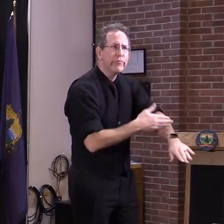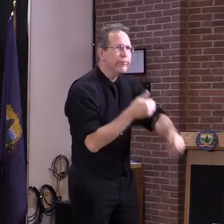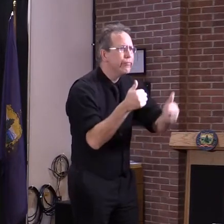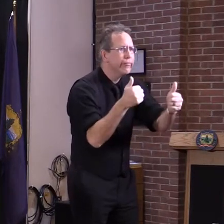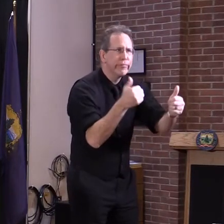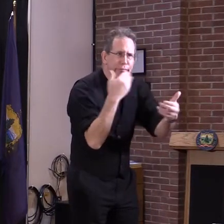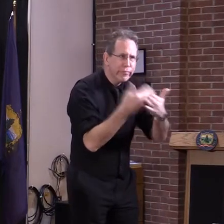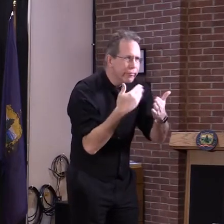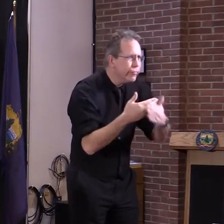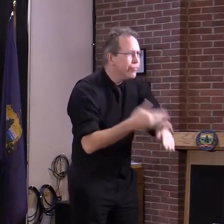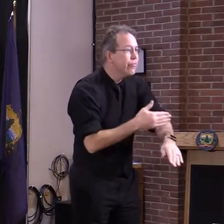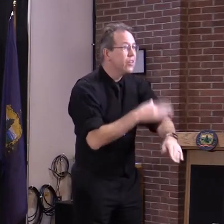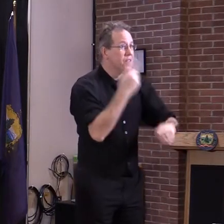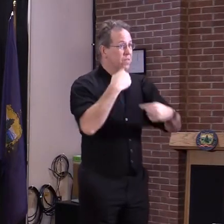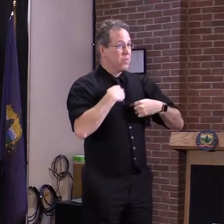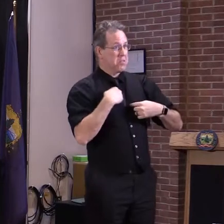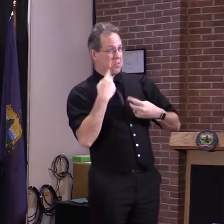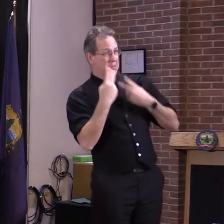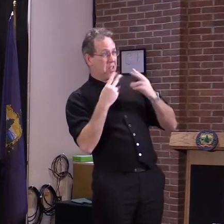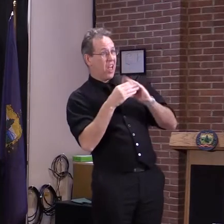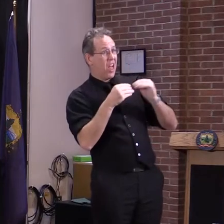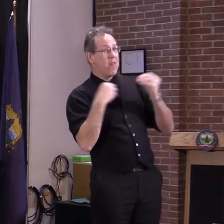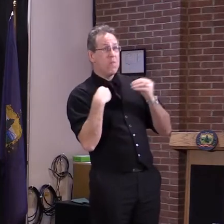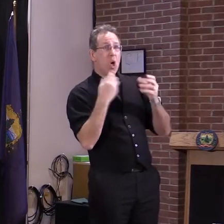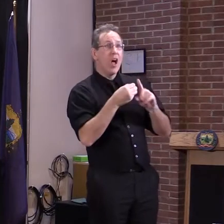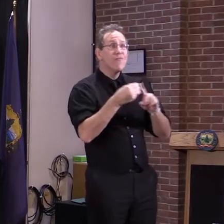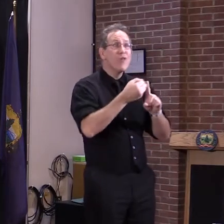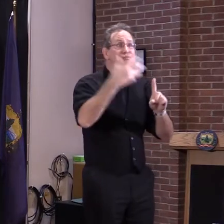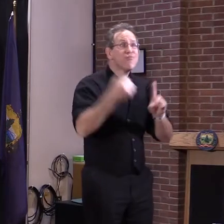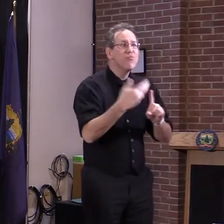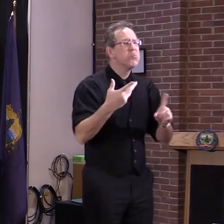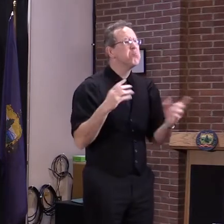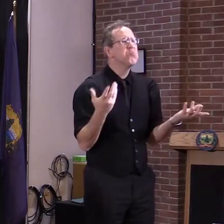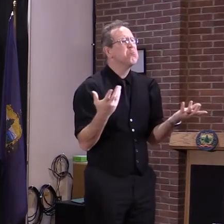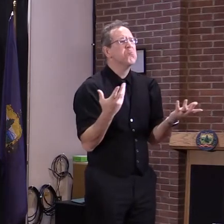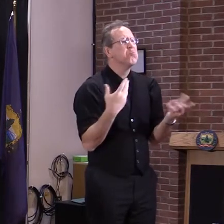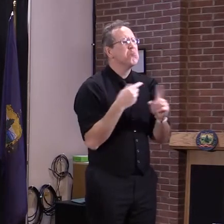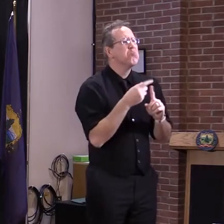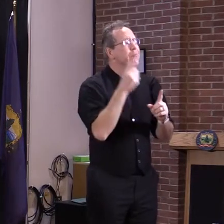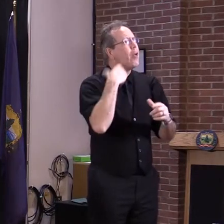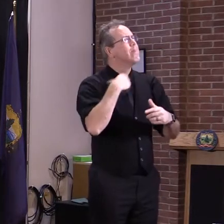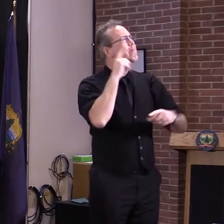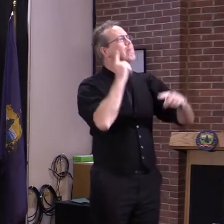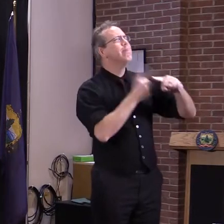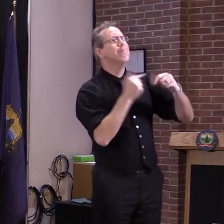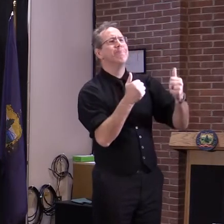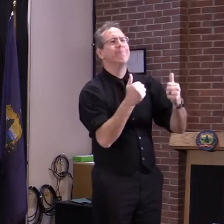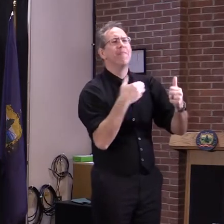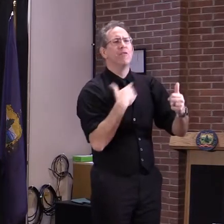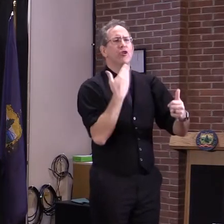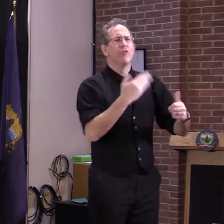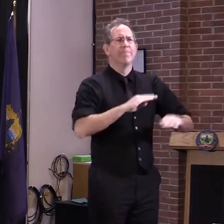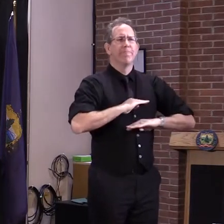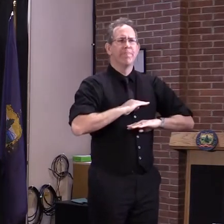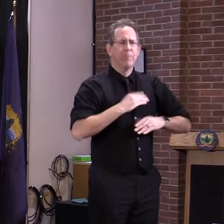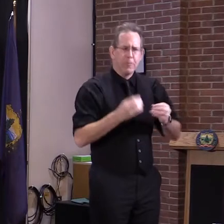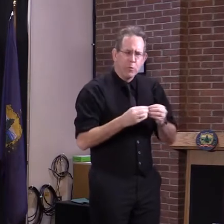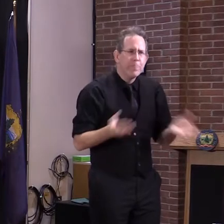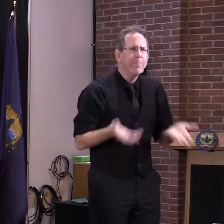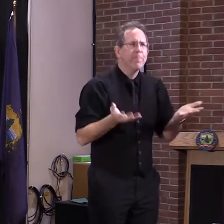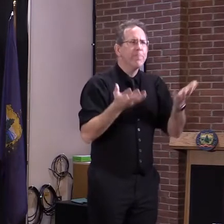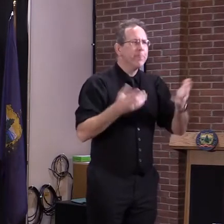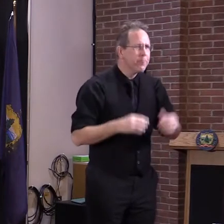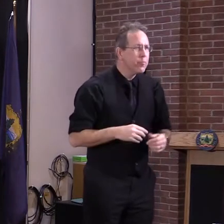me to say on the COVID front other than I'm very encouraged. So I'm going to focus my remarks on other